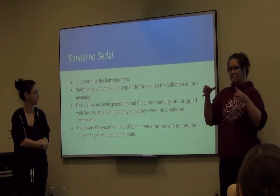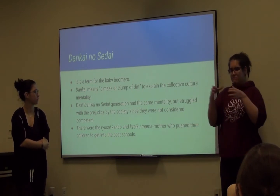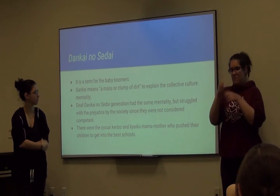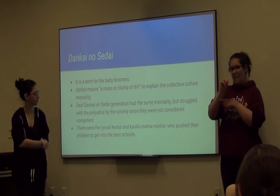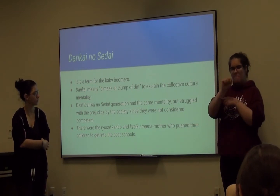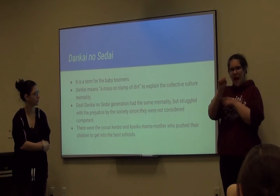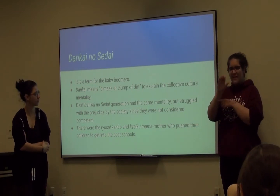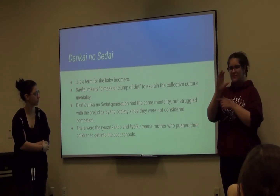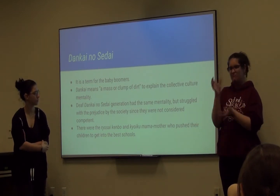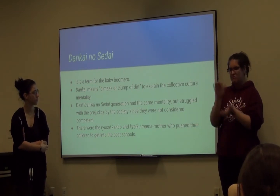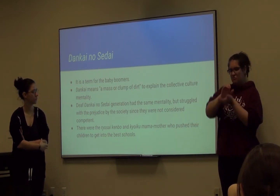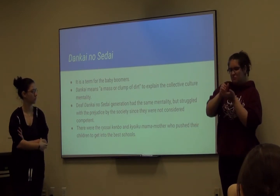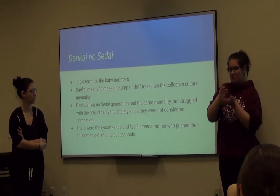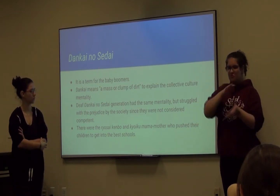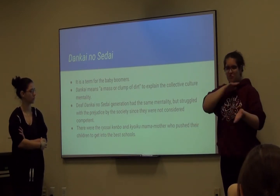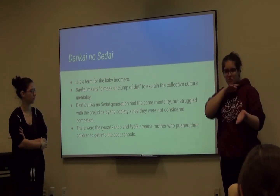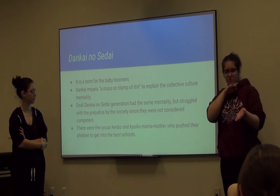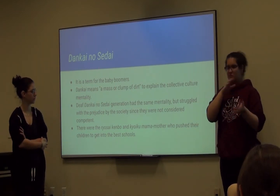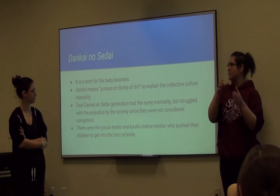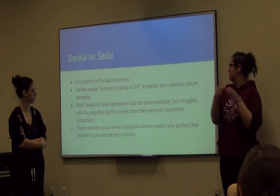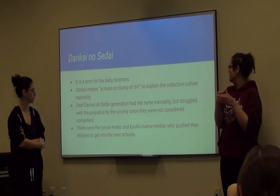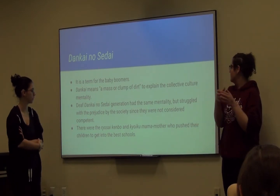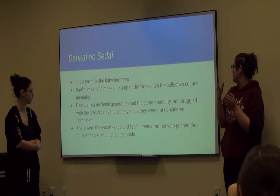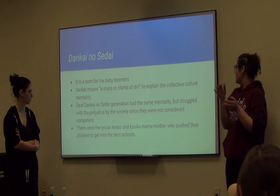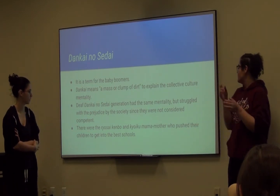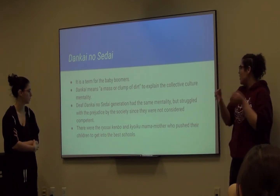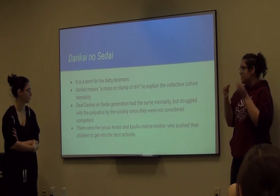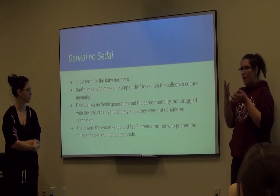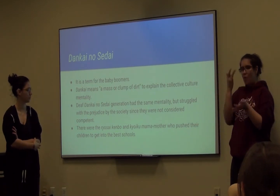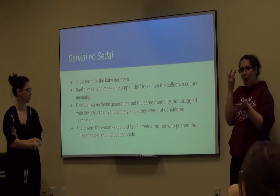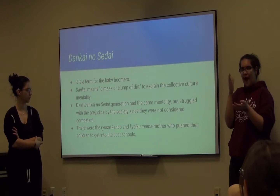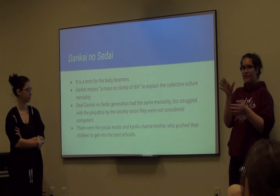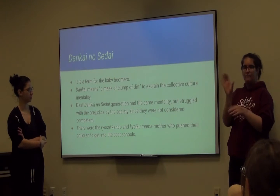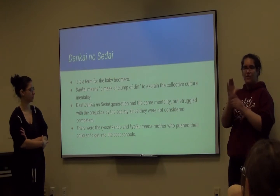that. Dankai means mass or hub of birth.